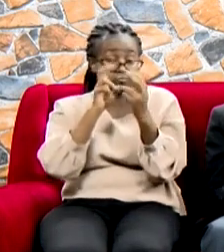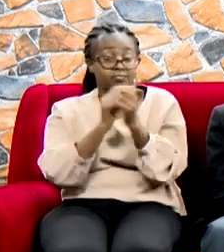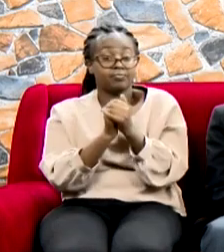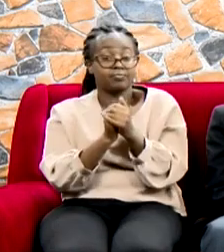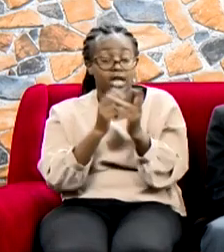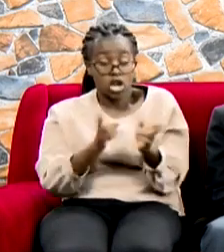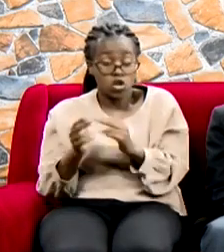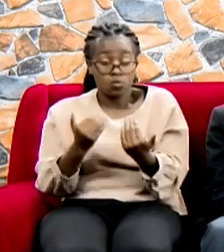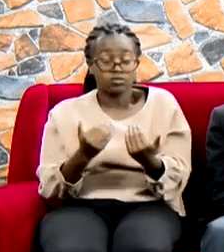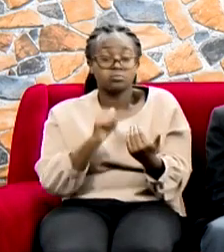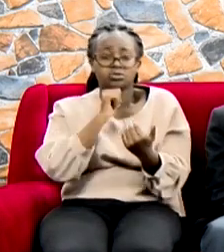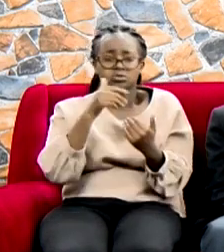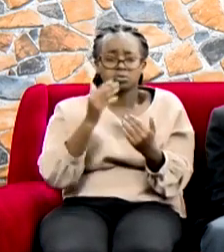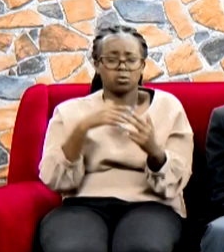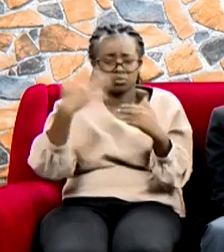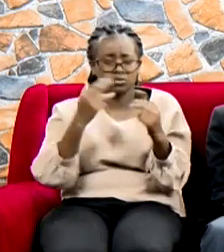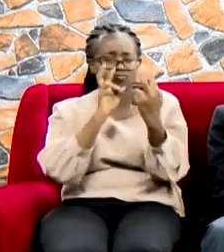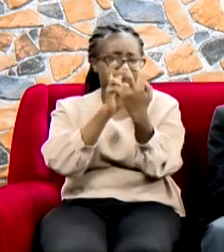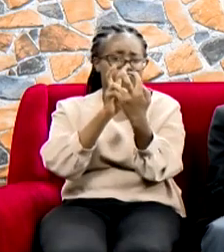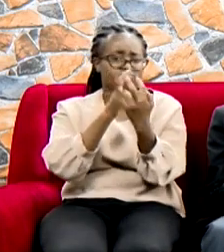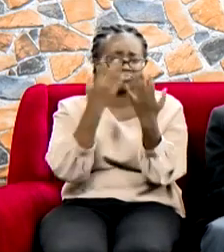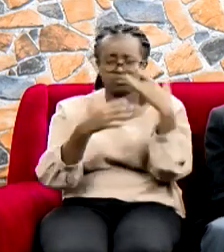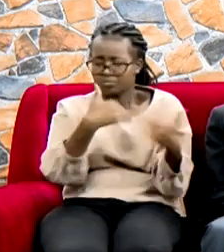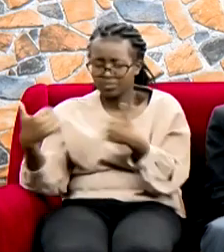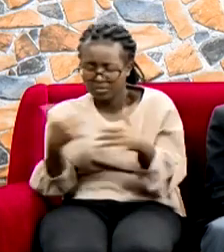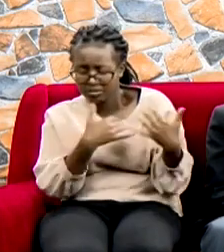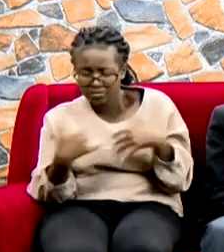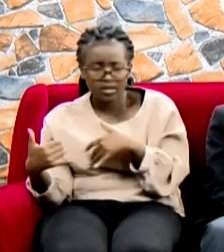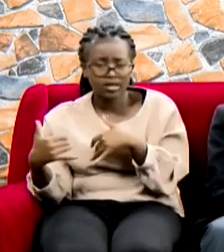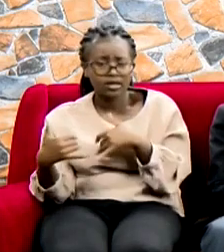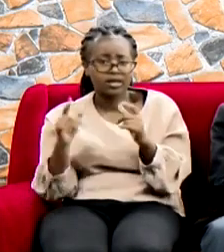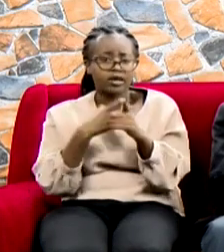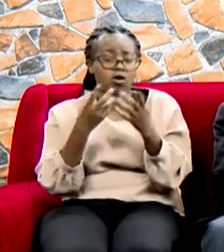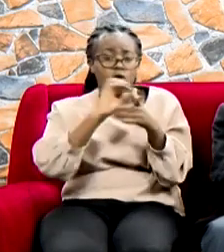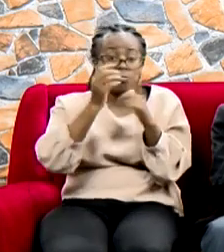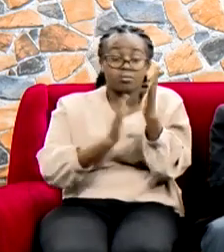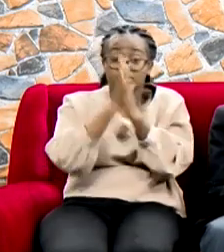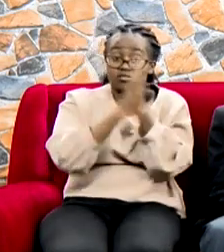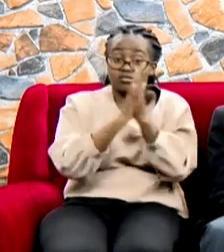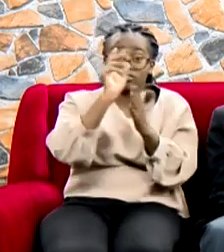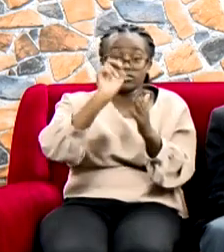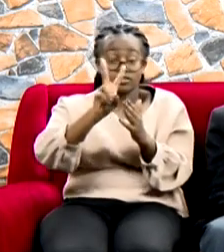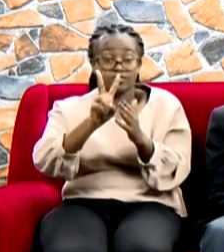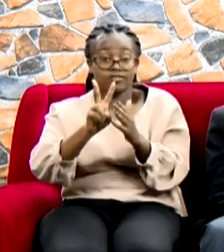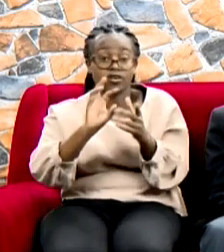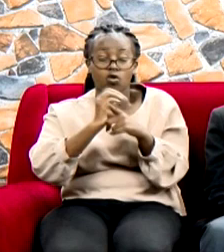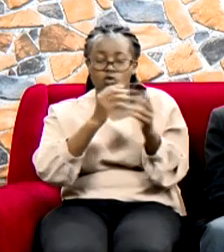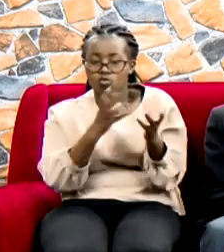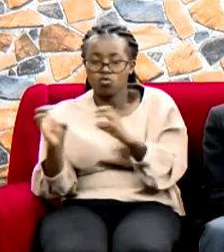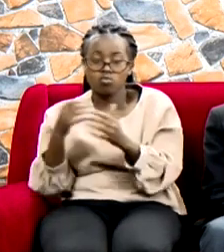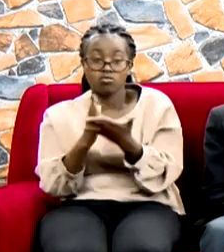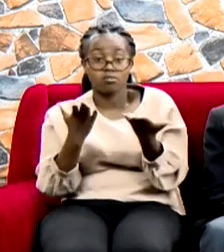Okay. A typical child might not always give you eye contact. Maybe he's playing a game somewhere, or he's interested in the TV, or doing something